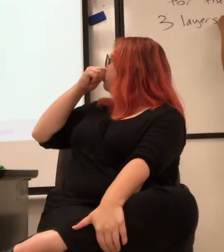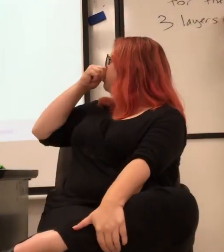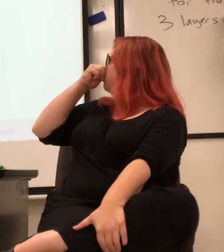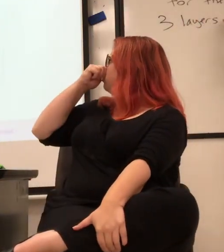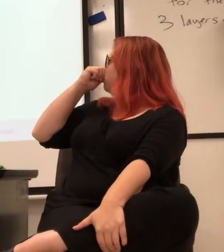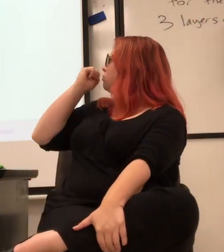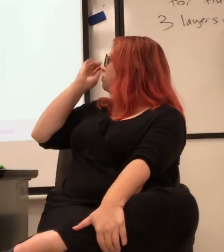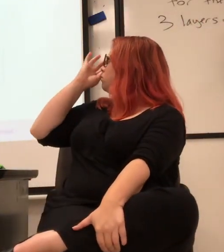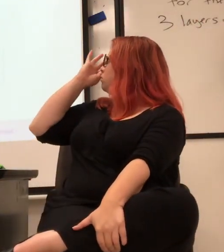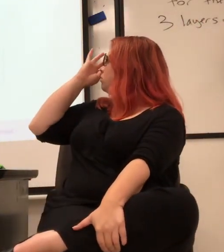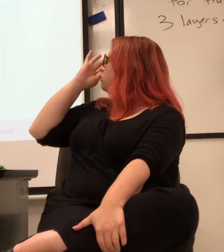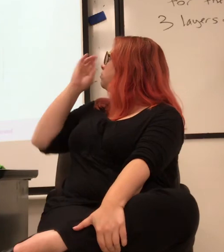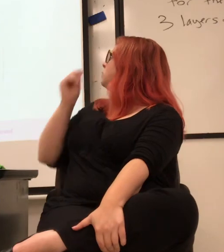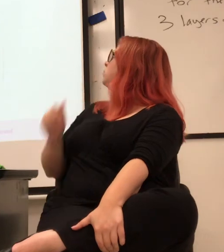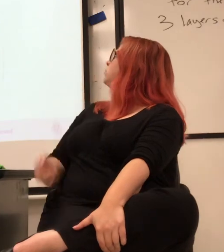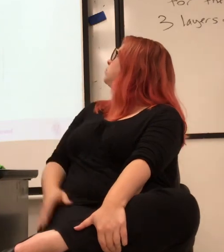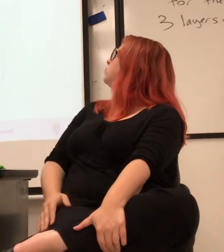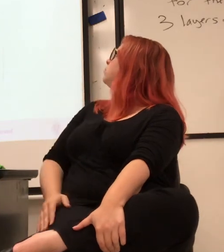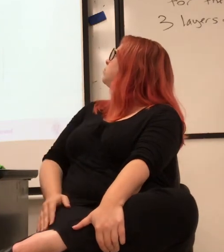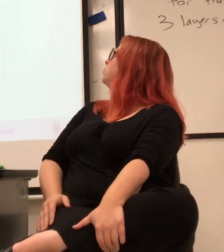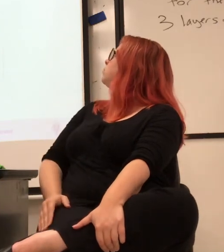3 layers of muscularis externa.